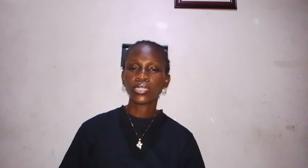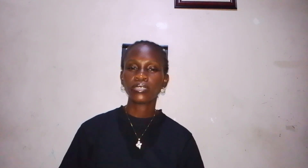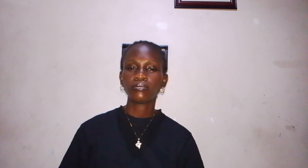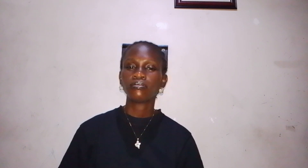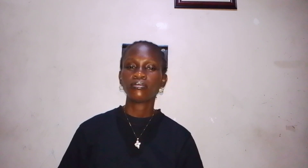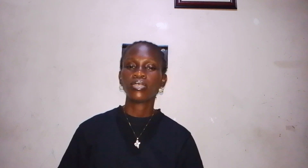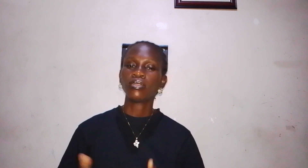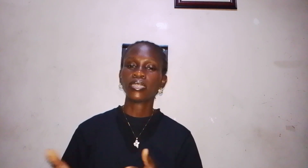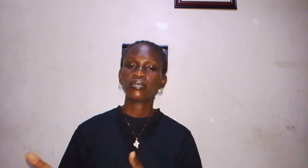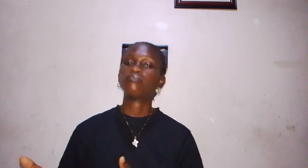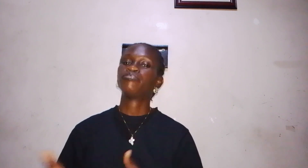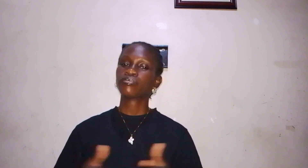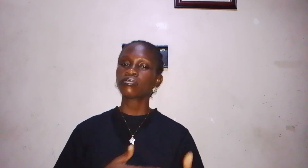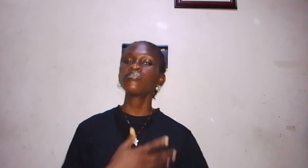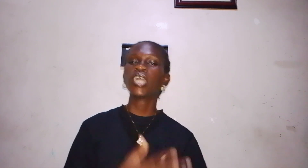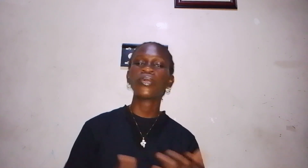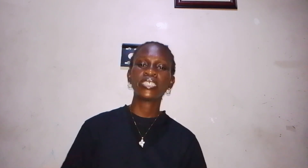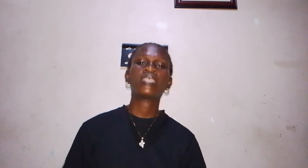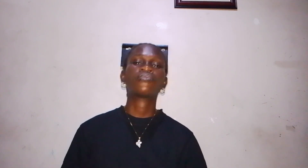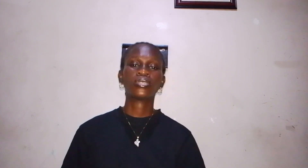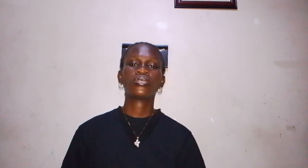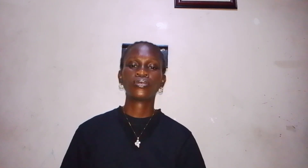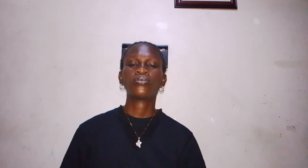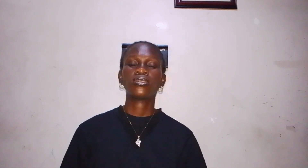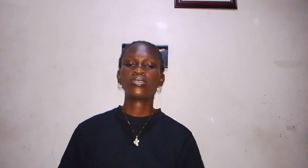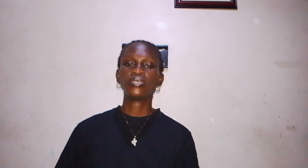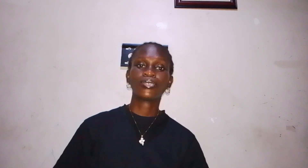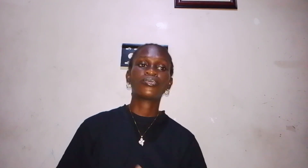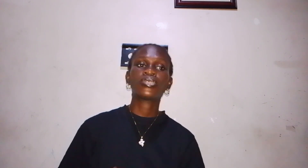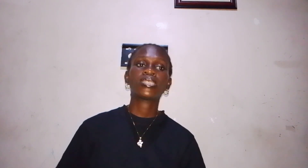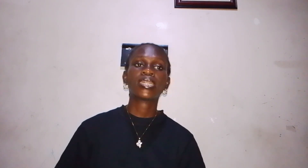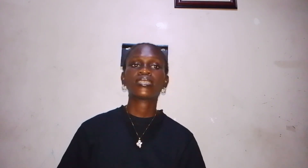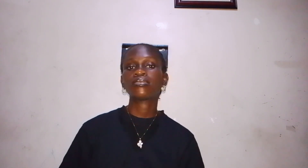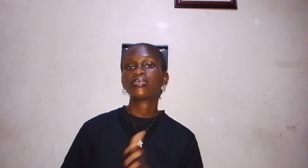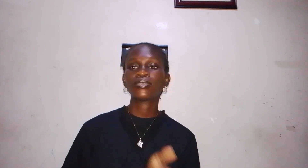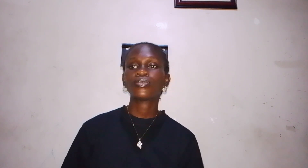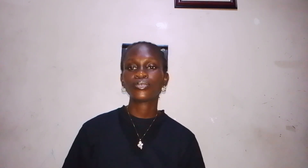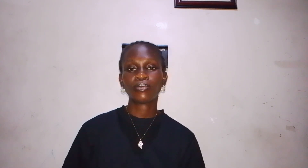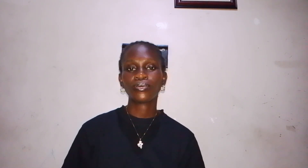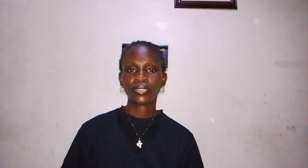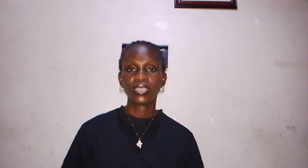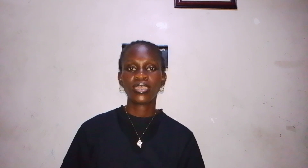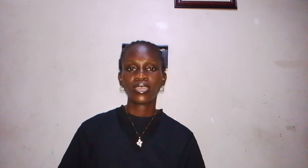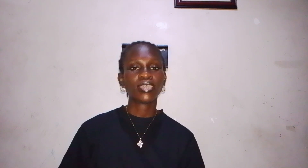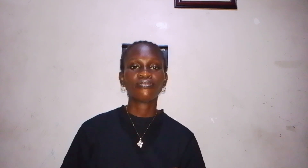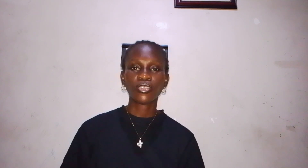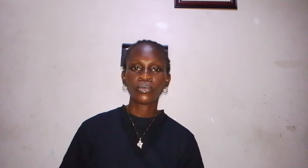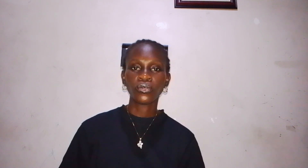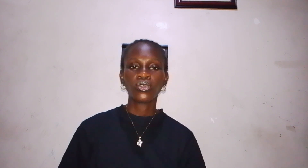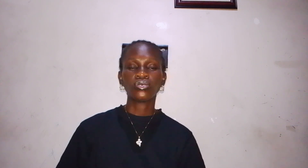word, like our native words, you know, like some words, like there's one Yoruba word like falomo. You